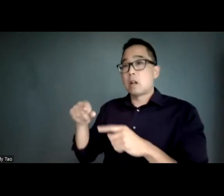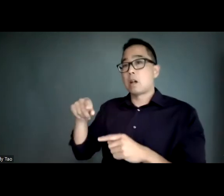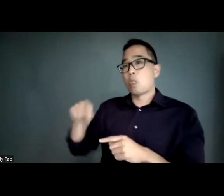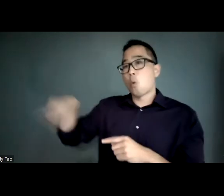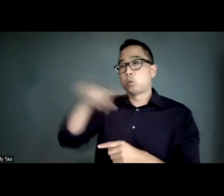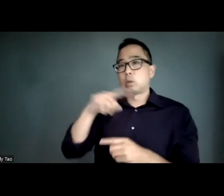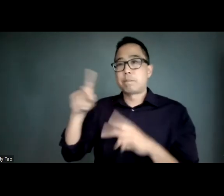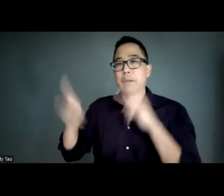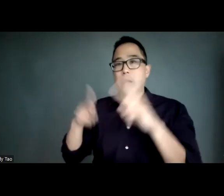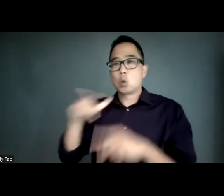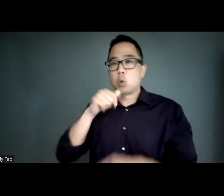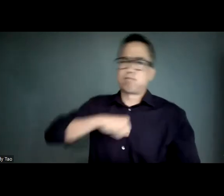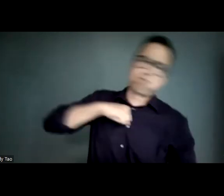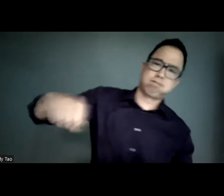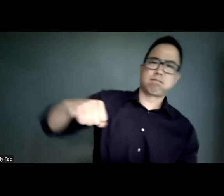And